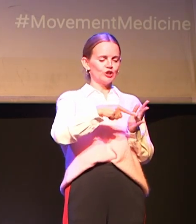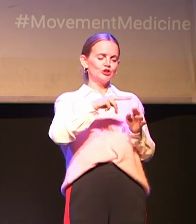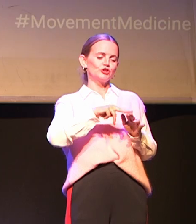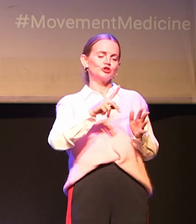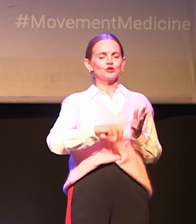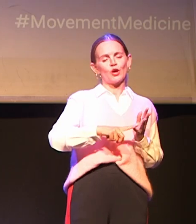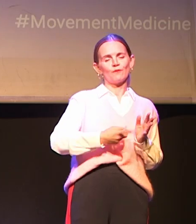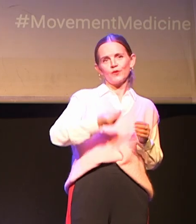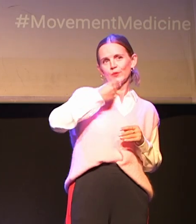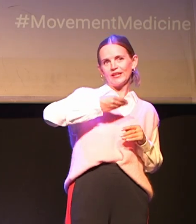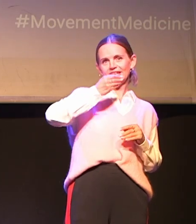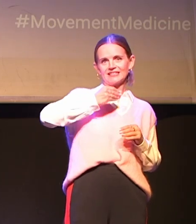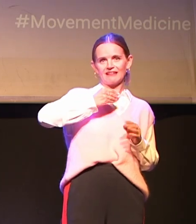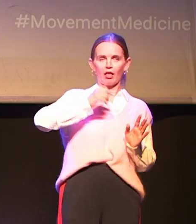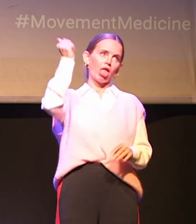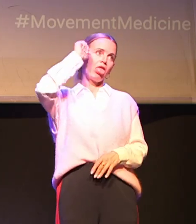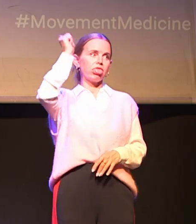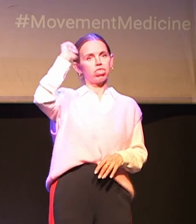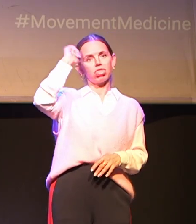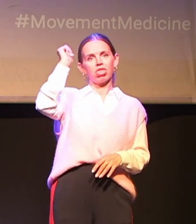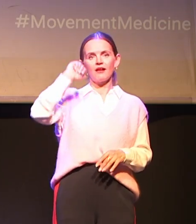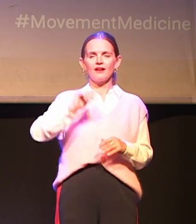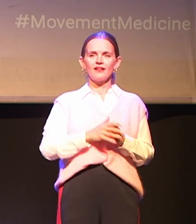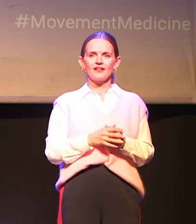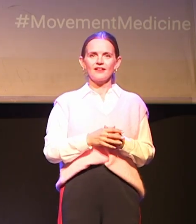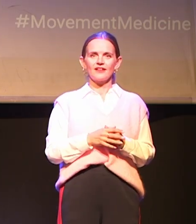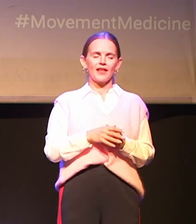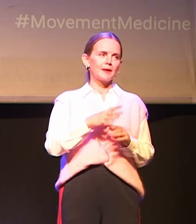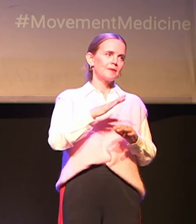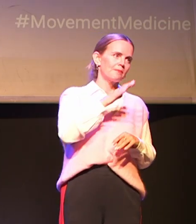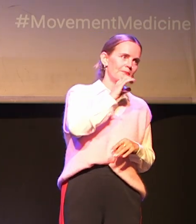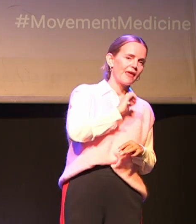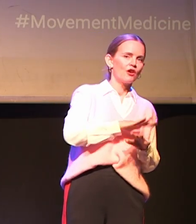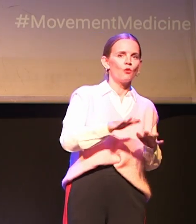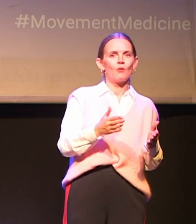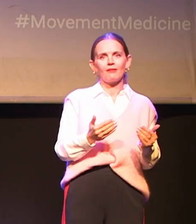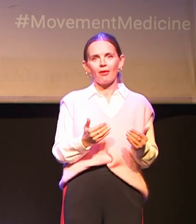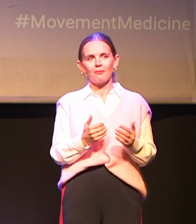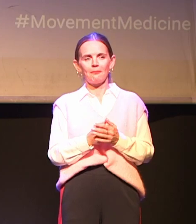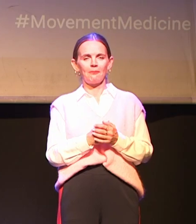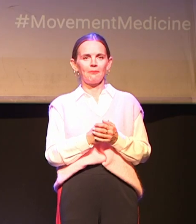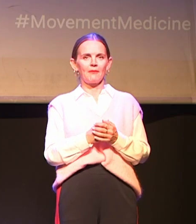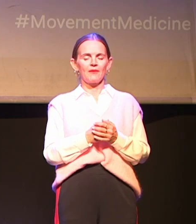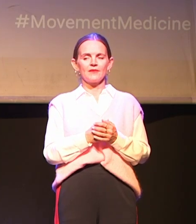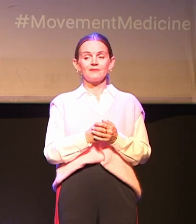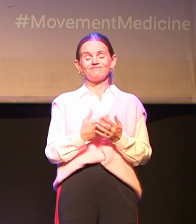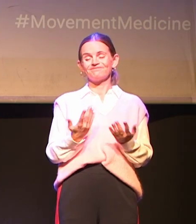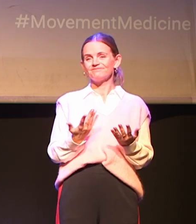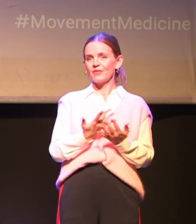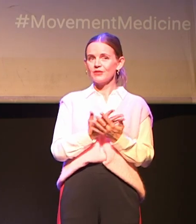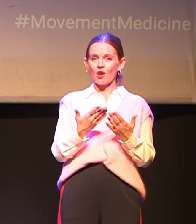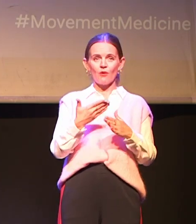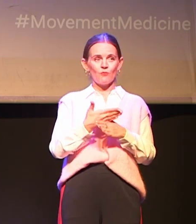we're not like tofu eating wokarati, then folks are not welcome. And there's a lot of work we've got to do because